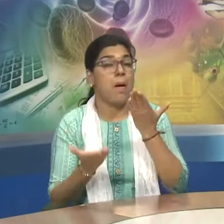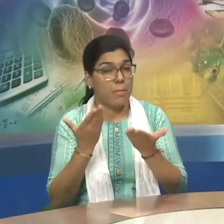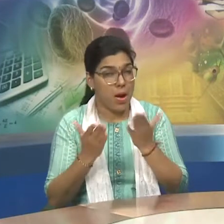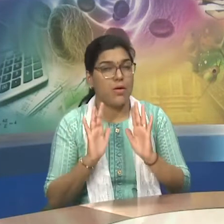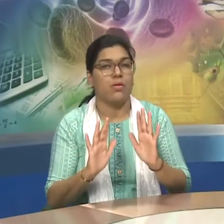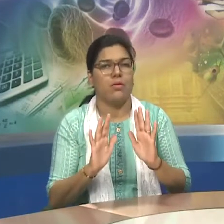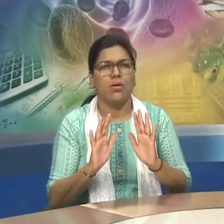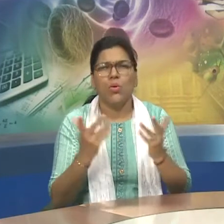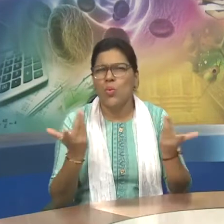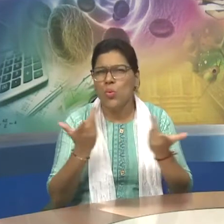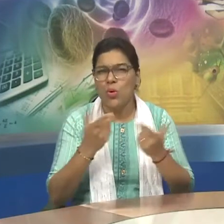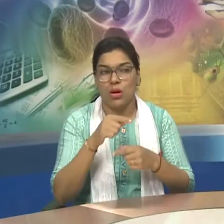detrimental